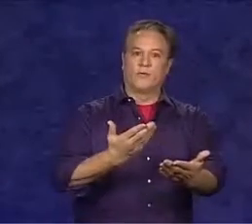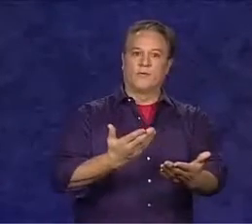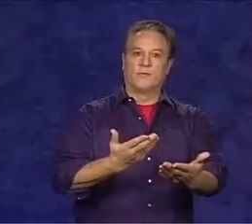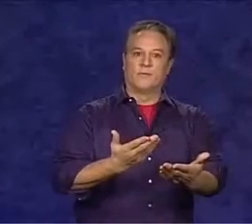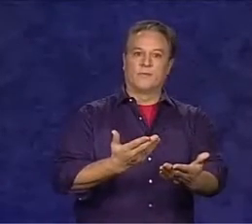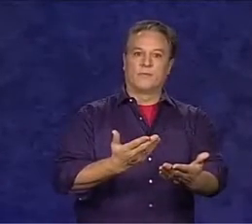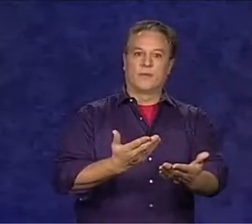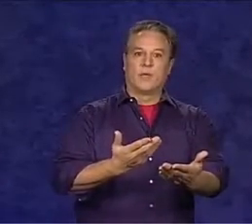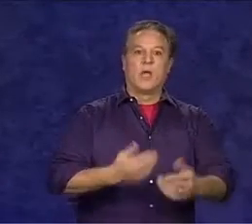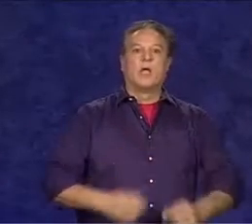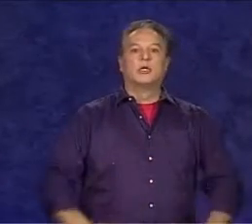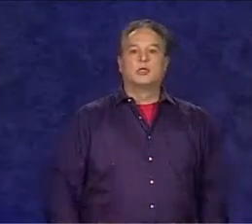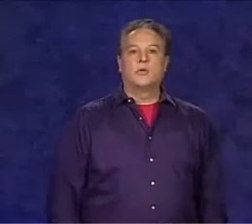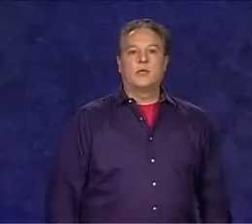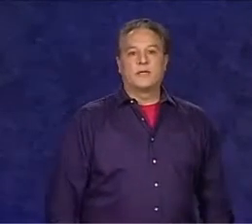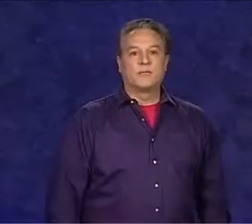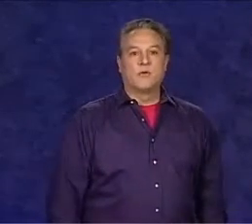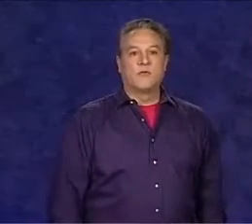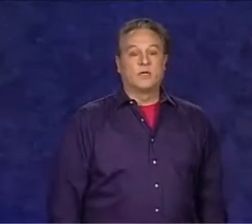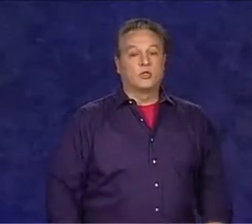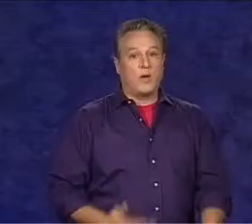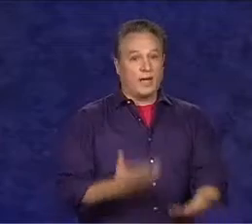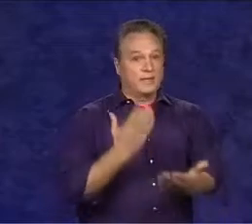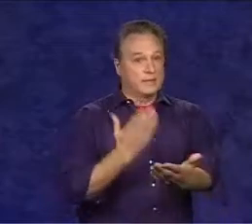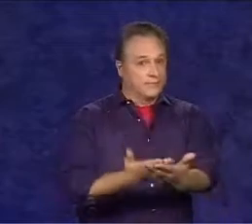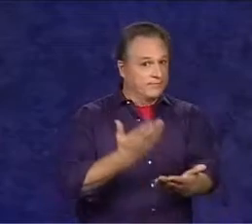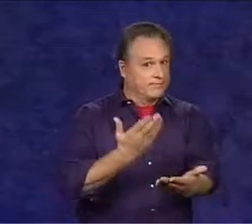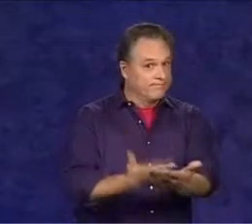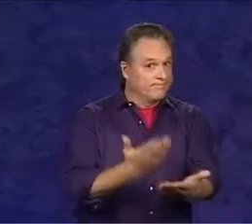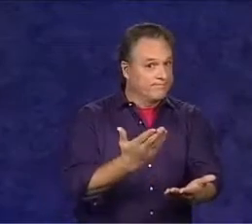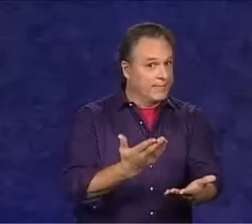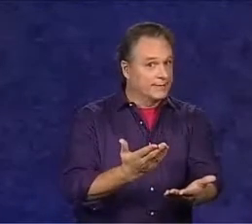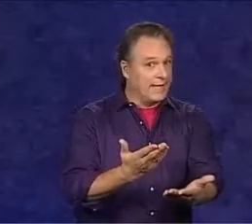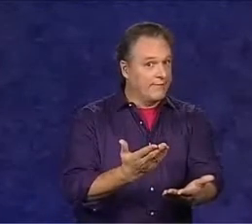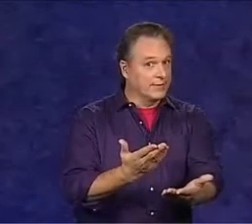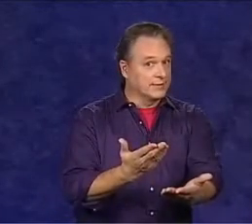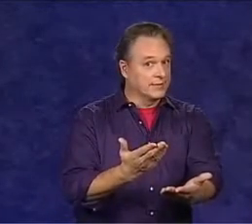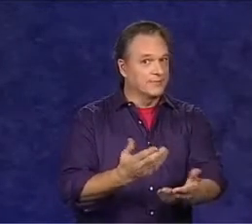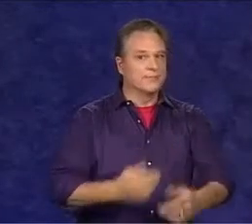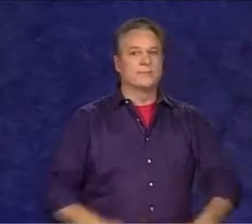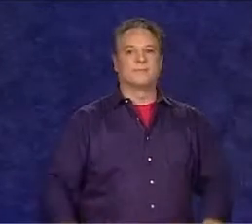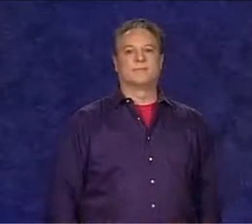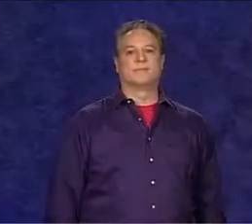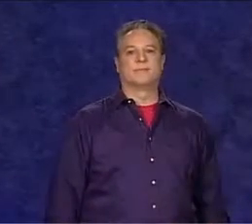prove. Doing this movement twice is evidence.